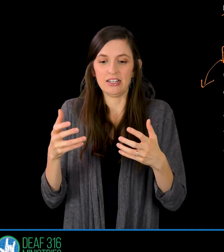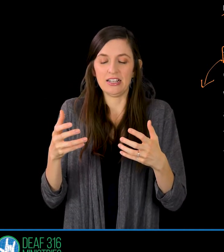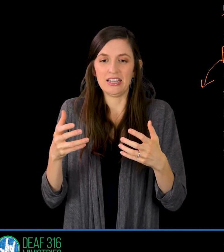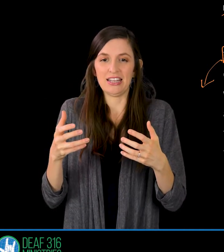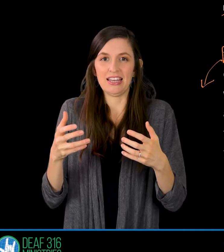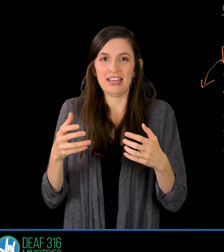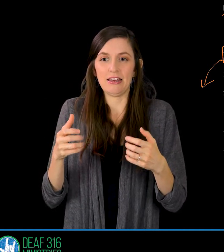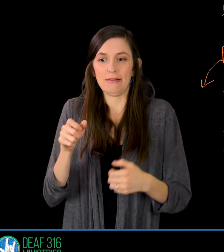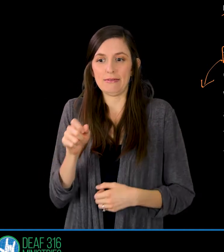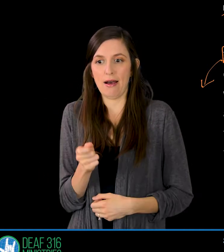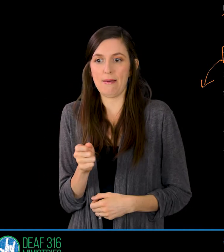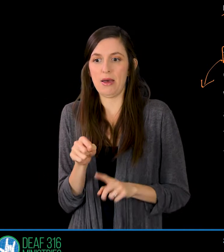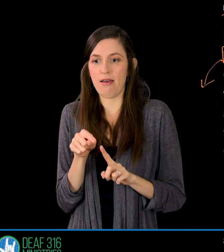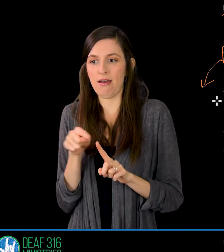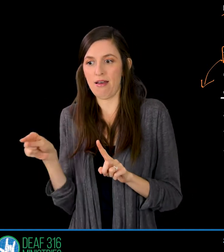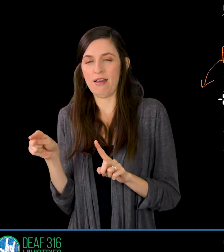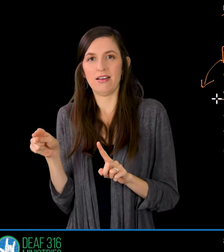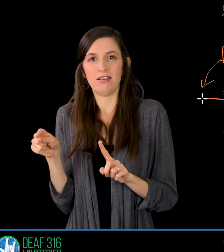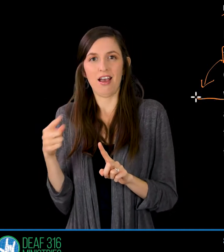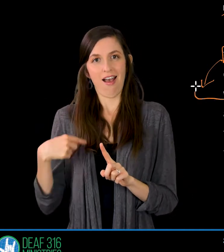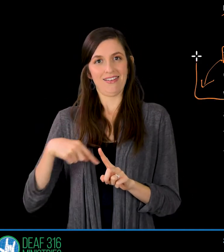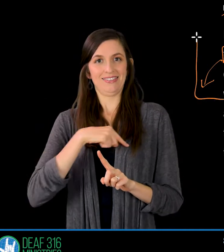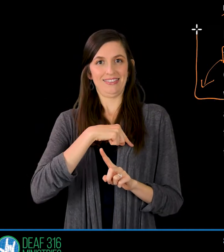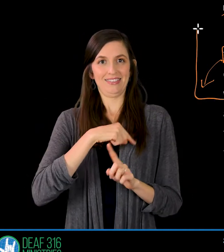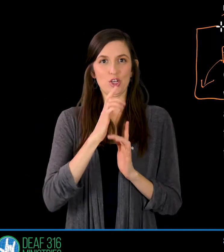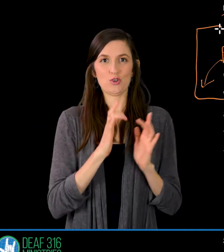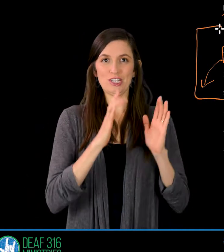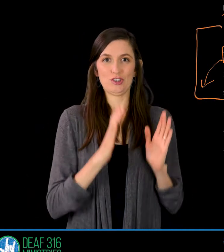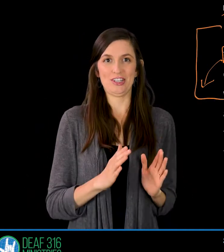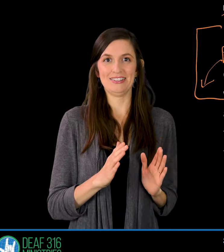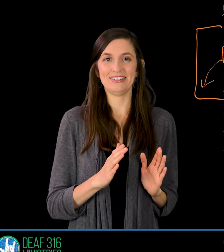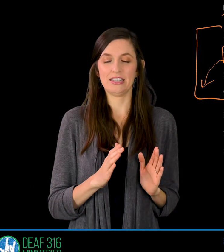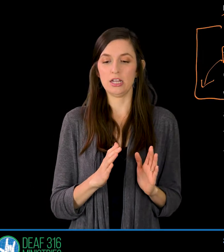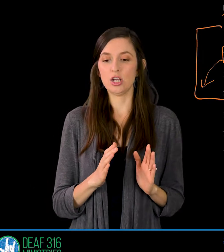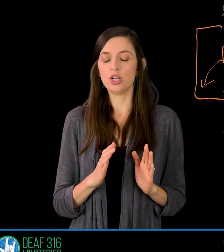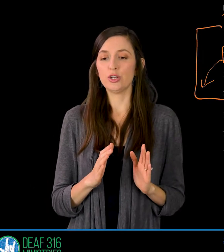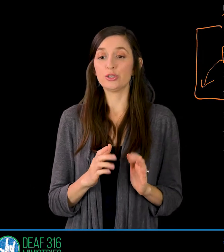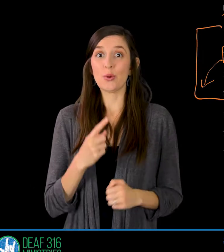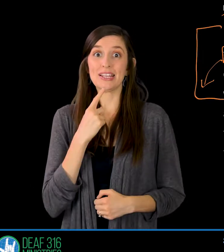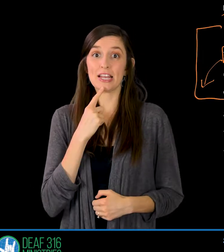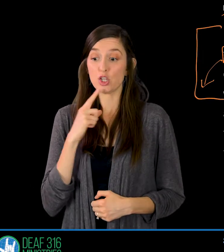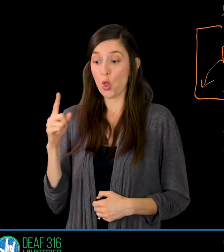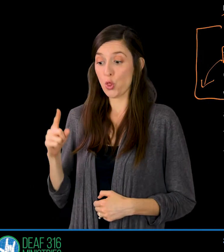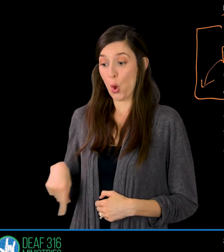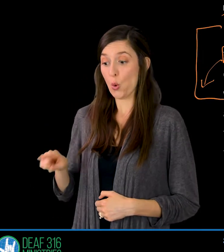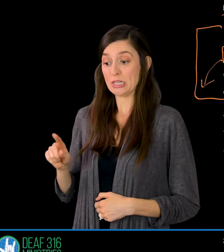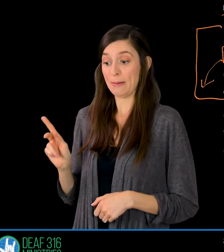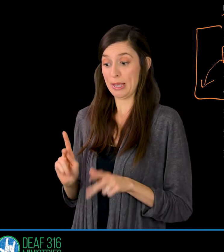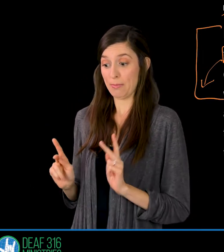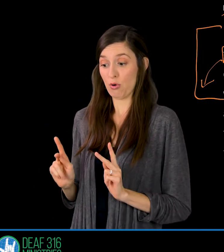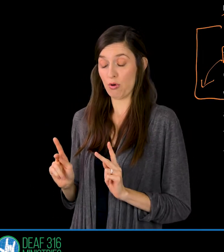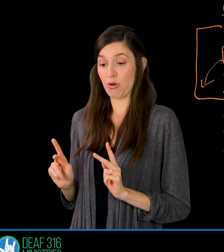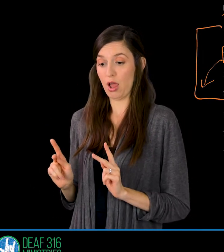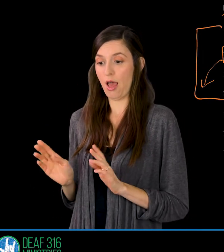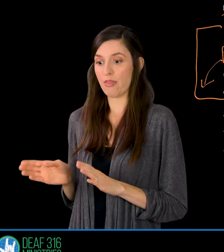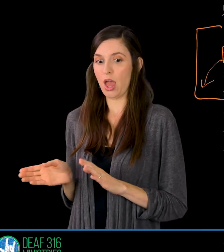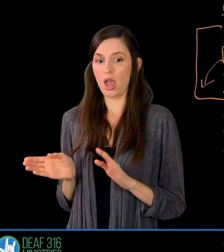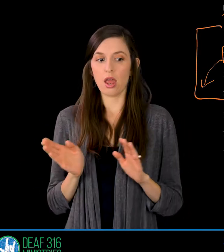contrast namely us. So here are people who are utterly and totally earthly